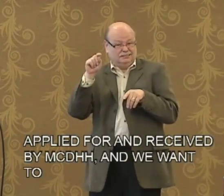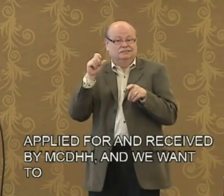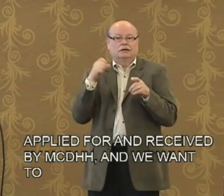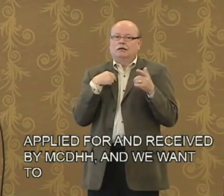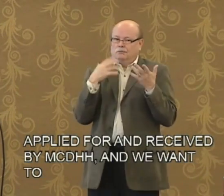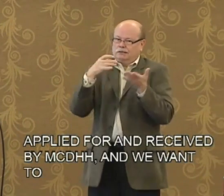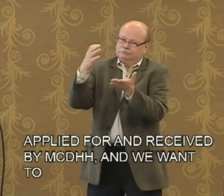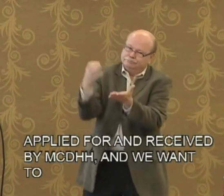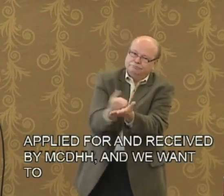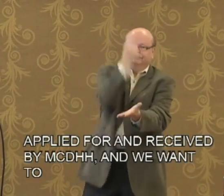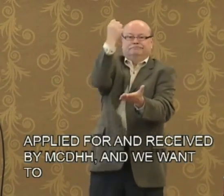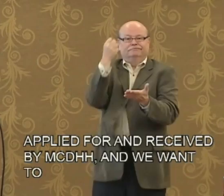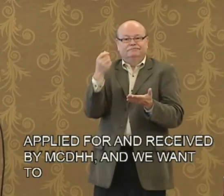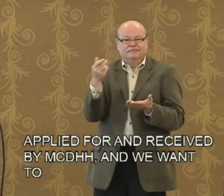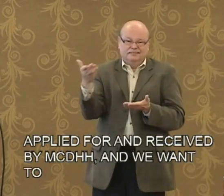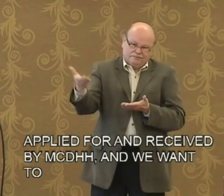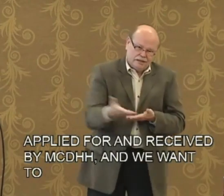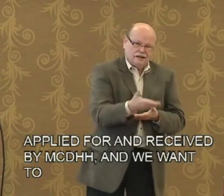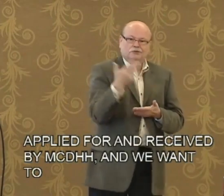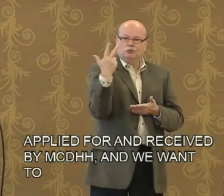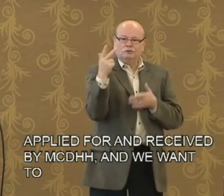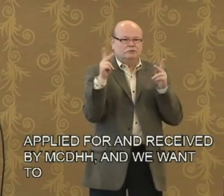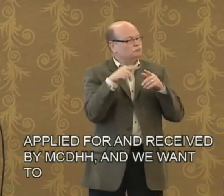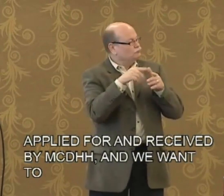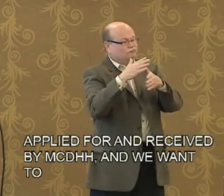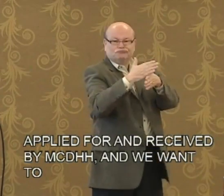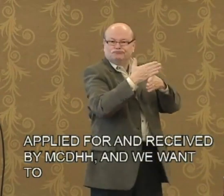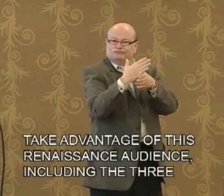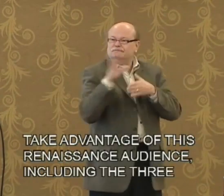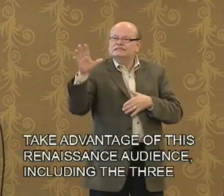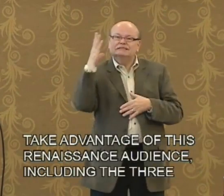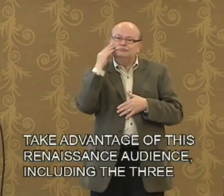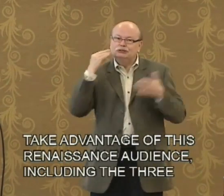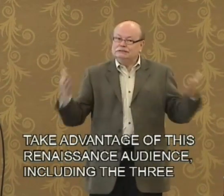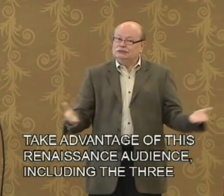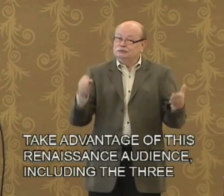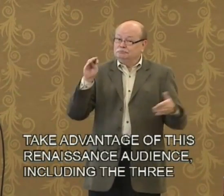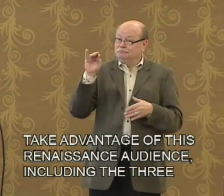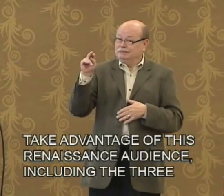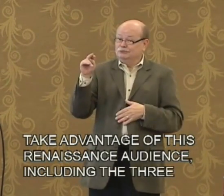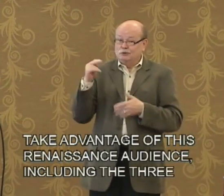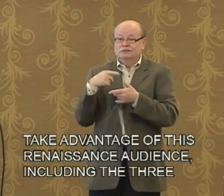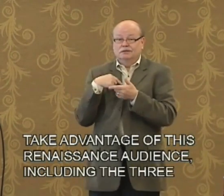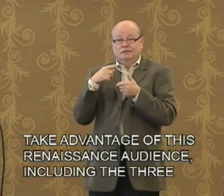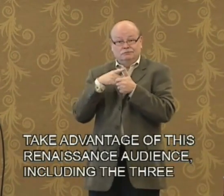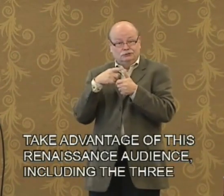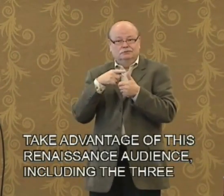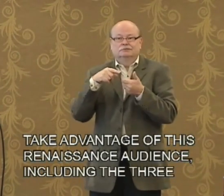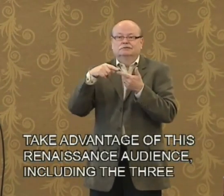and we want to take advantage of this Renaissance audience including three folks,